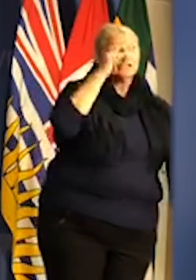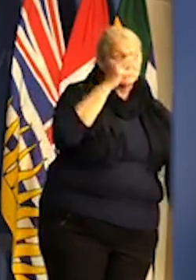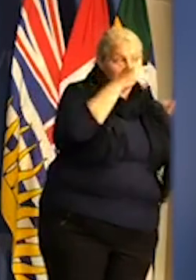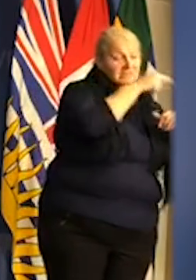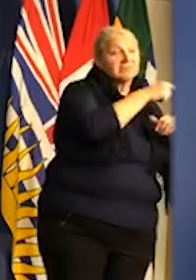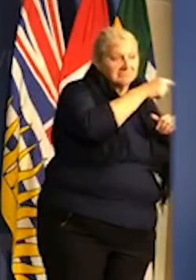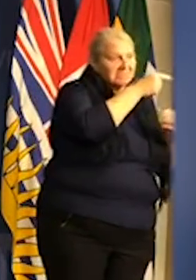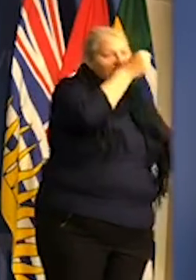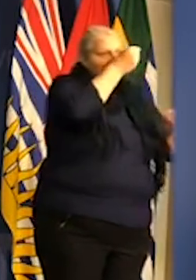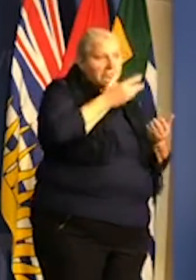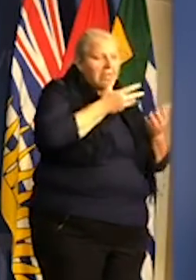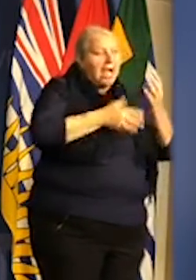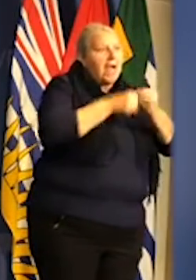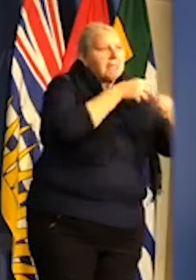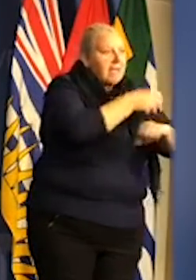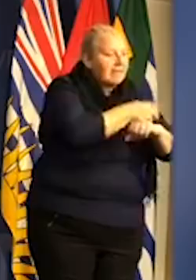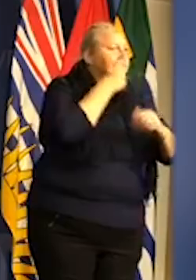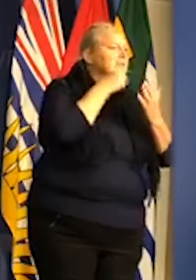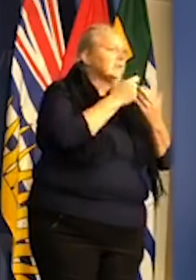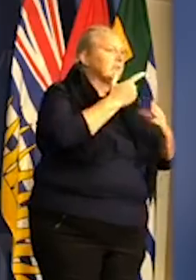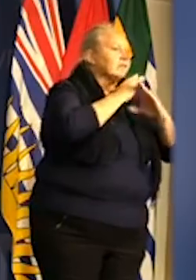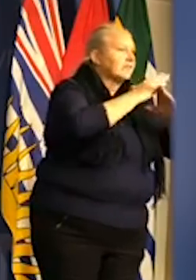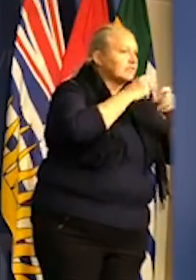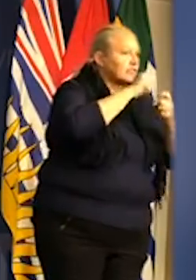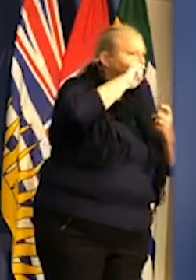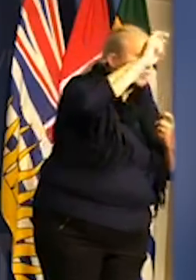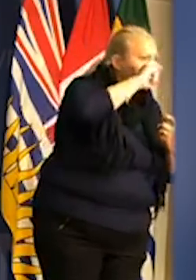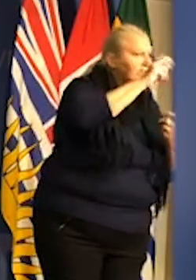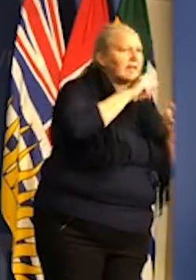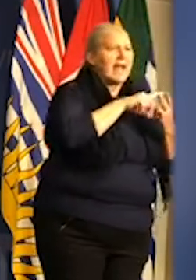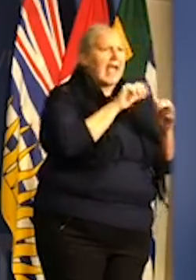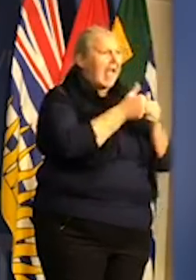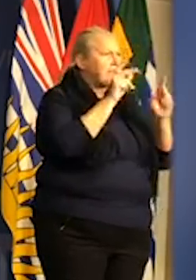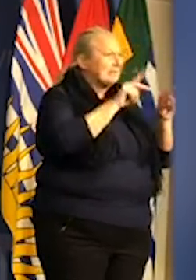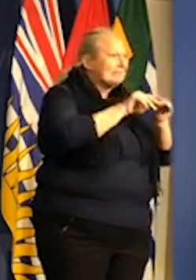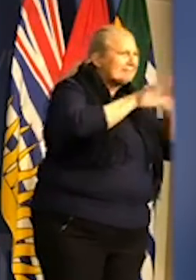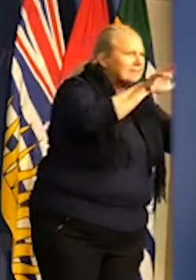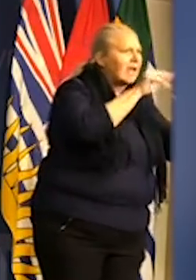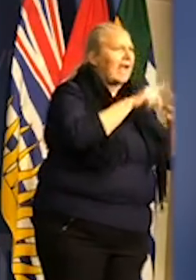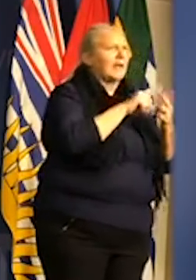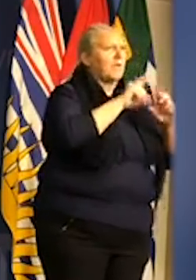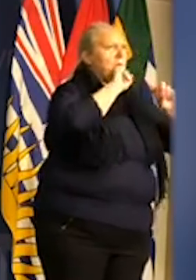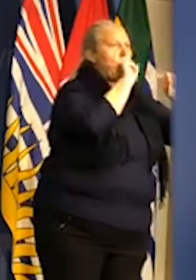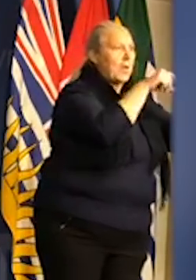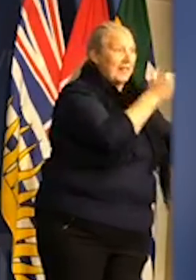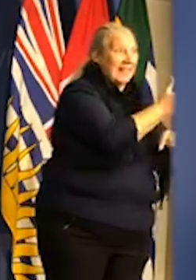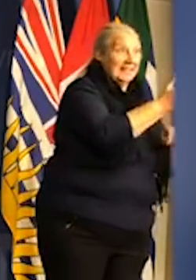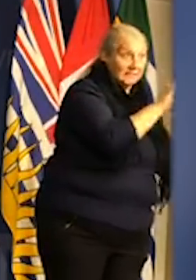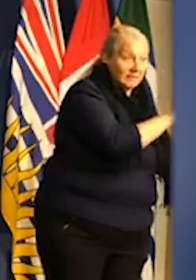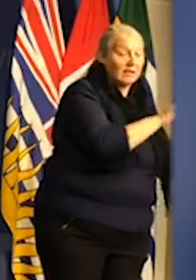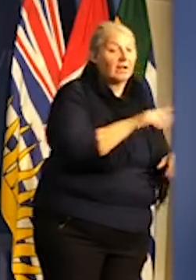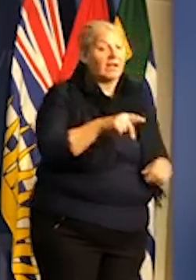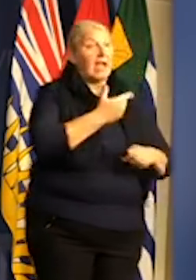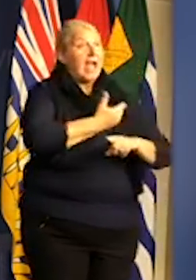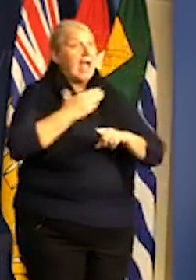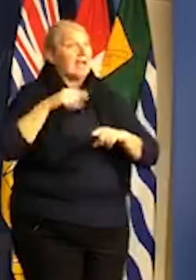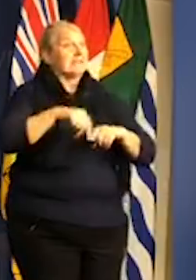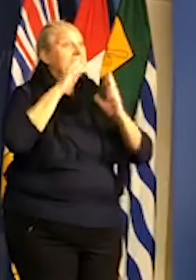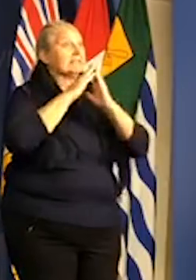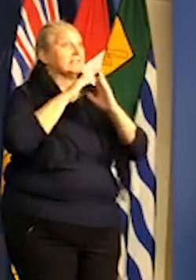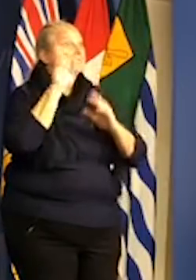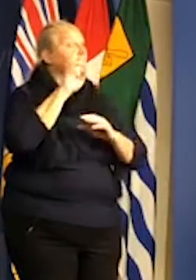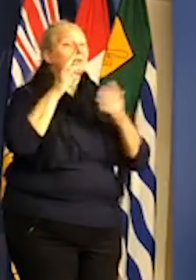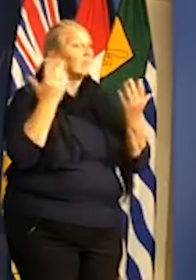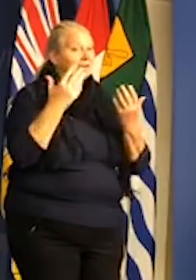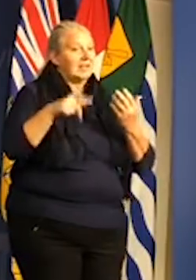us some added powers like prohibiting travel, evacuating people, and procuring supplies, our declaration provides the